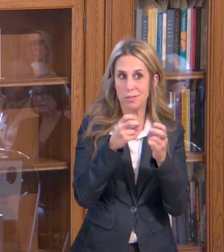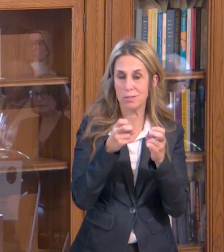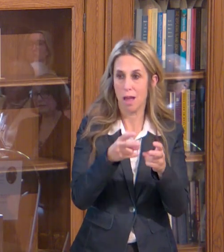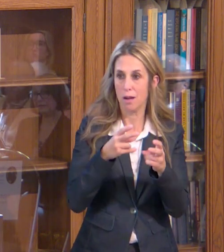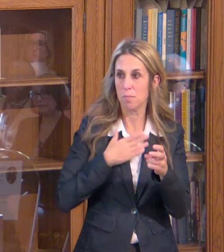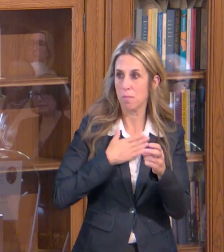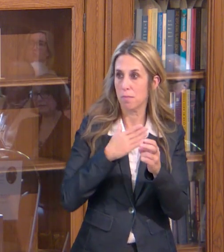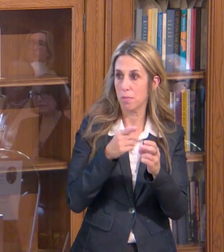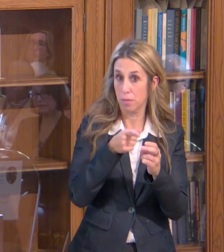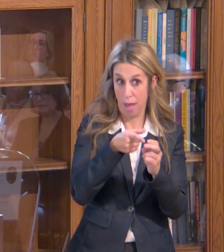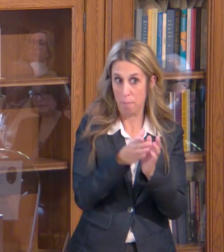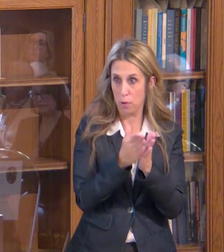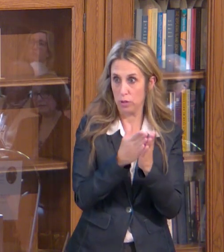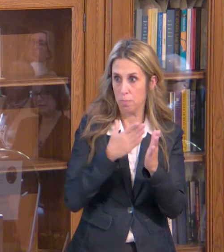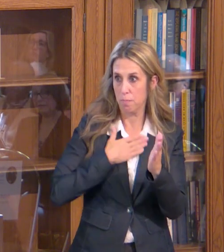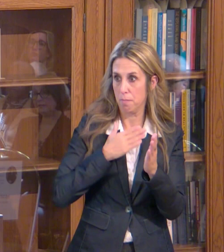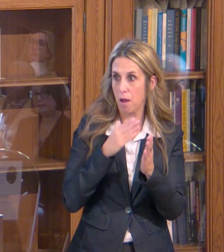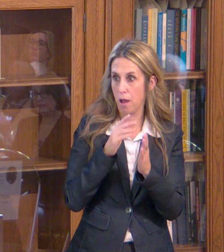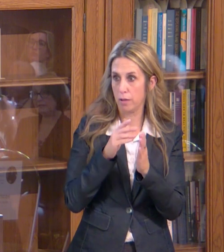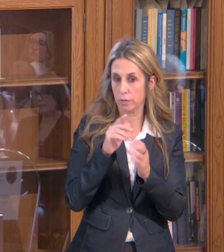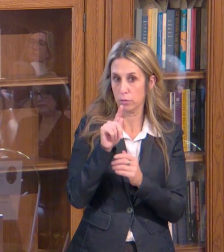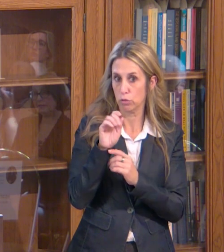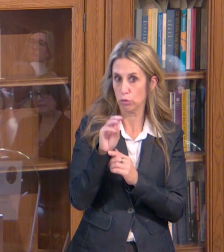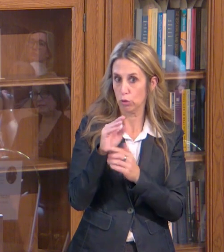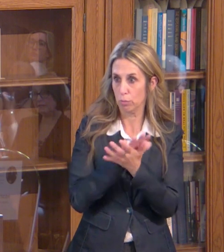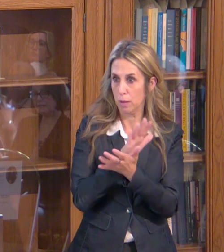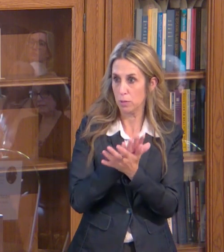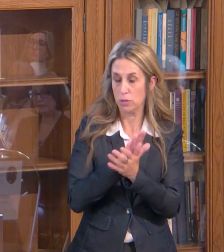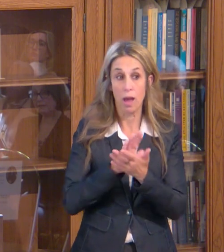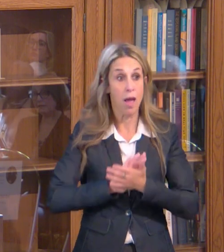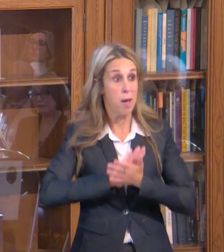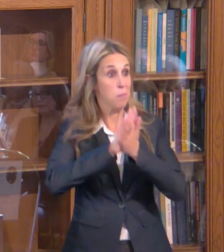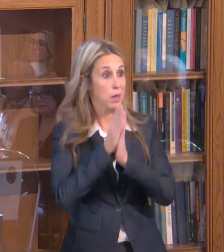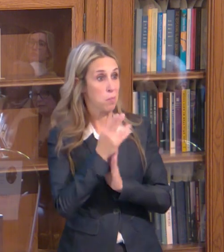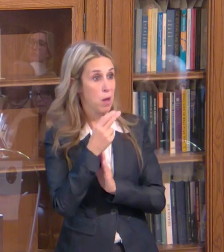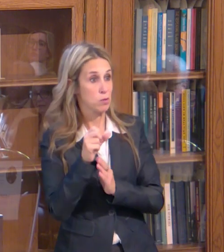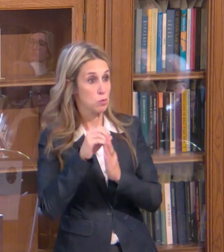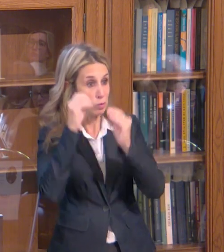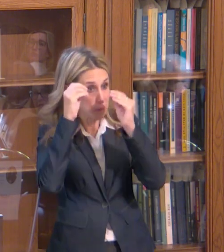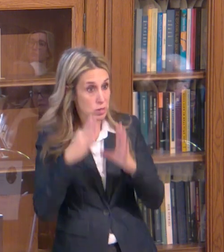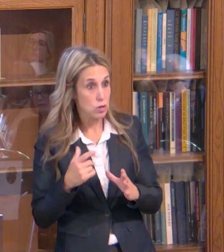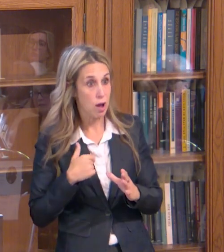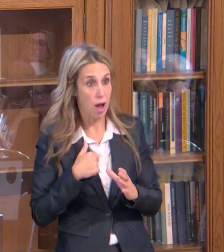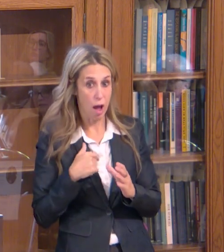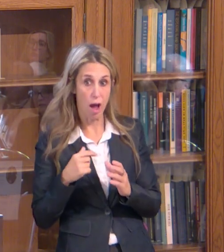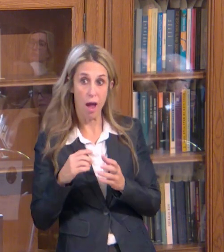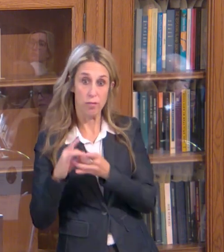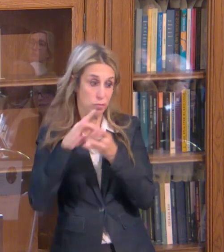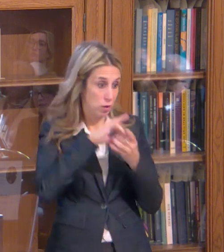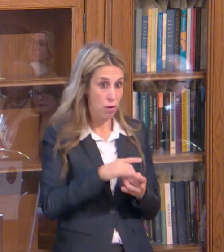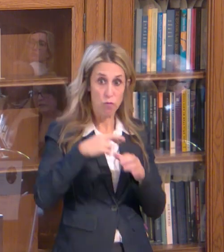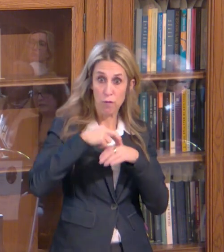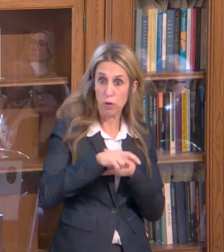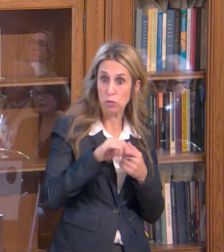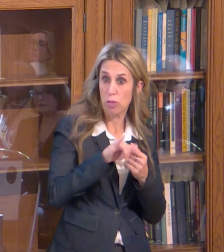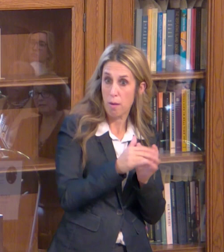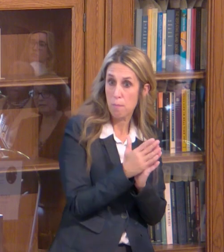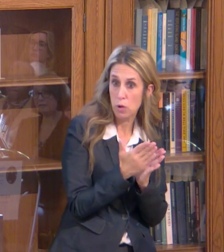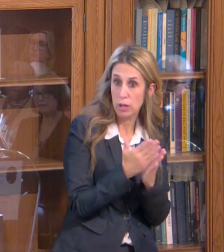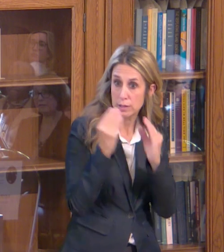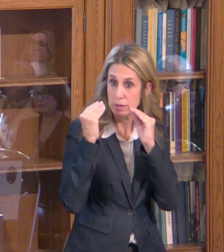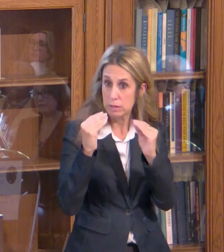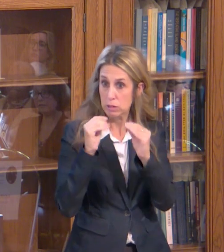papers when I became a high school teacher I consulted the book as part of my preparation for teaching American